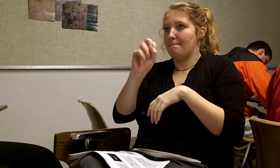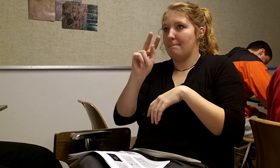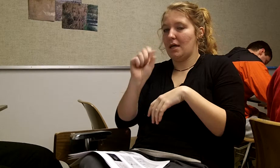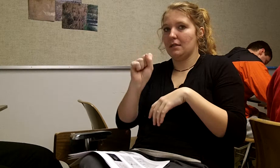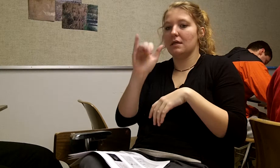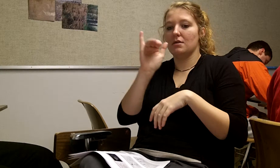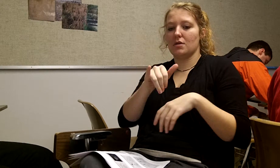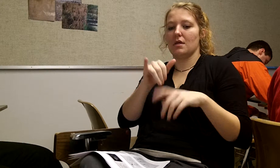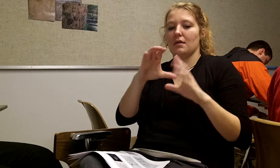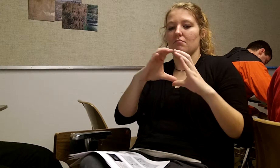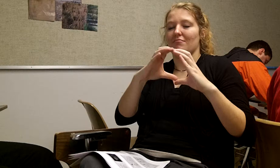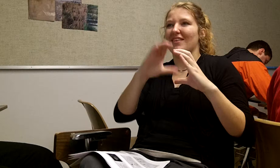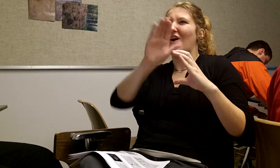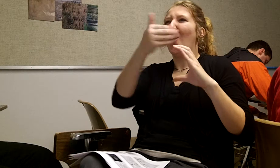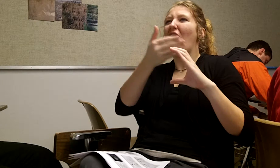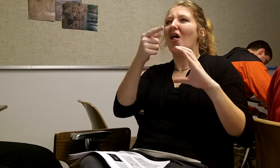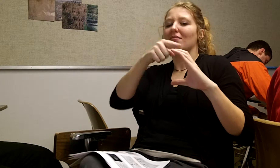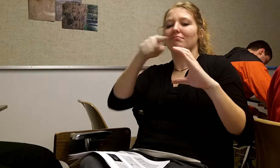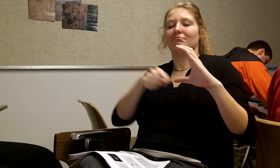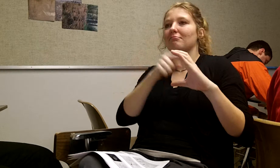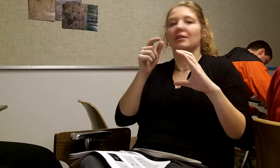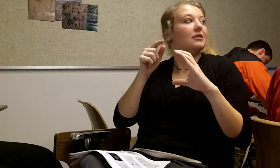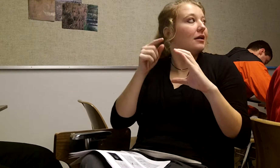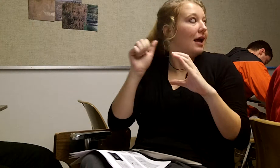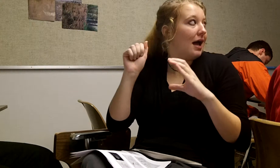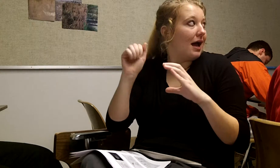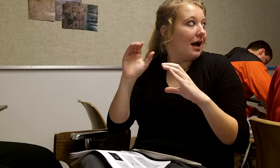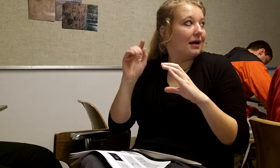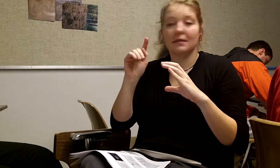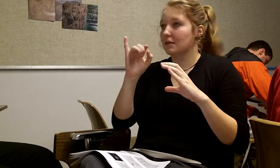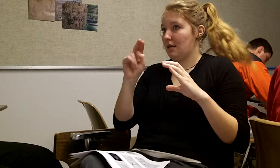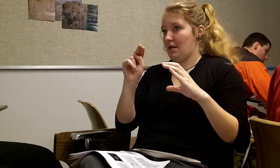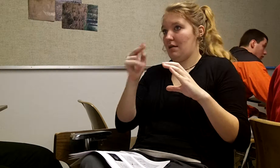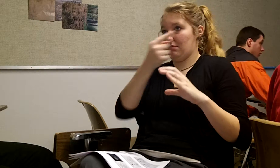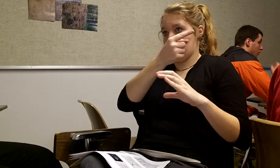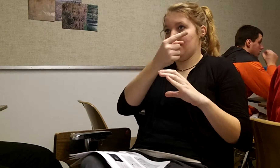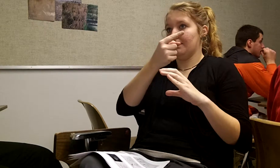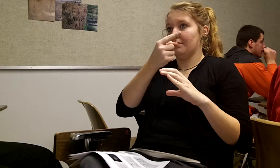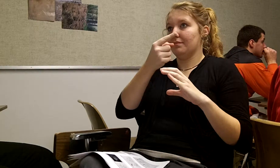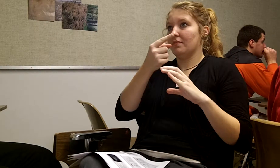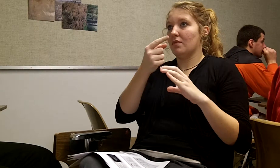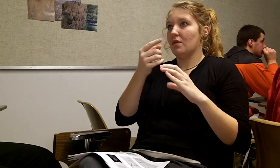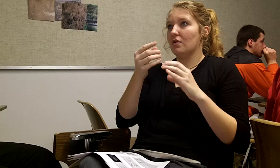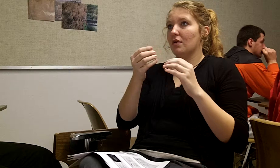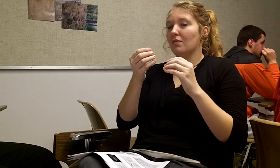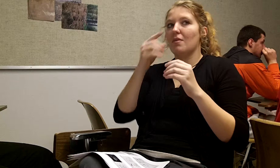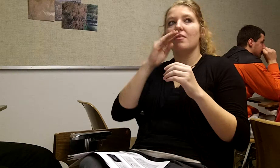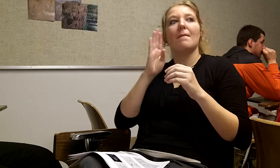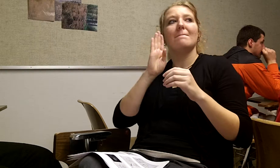actin. So the most polymerized actin filaments are in blue. So they're at sort of the edge of